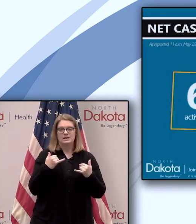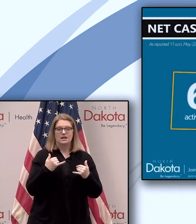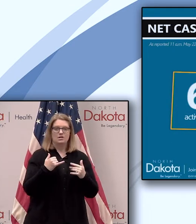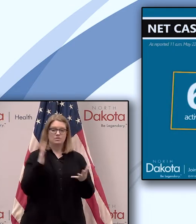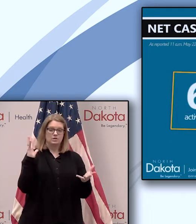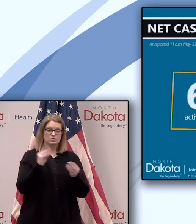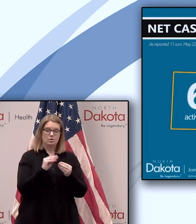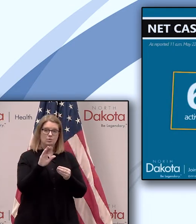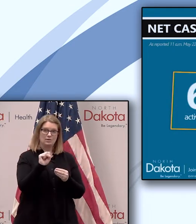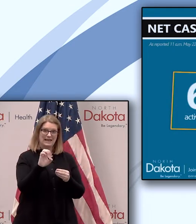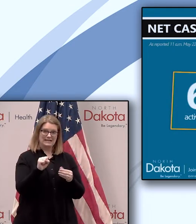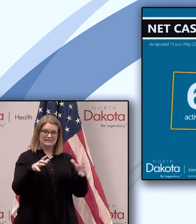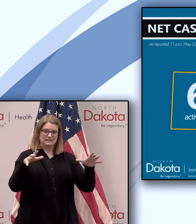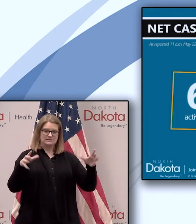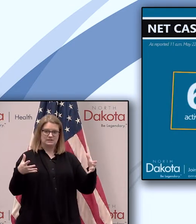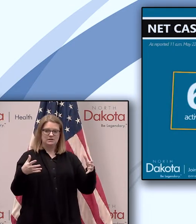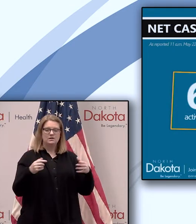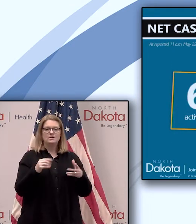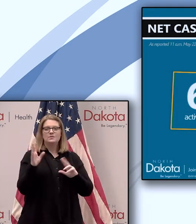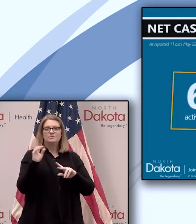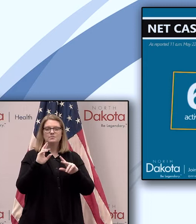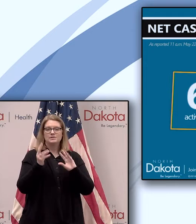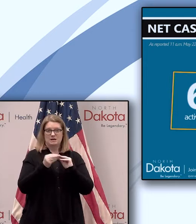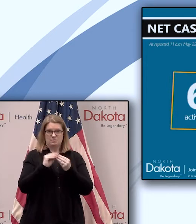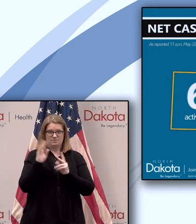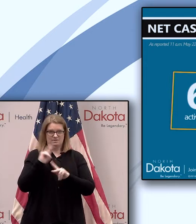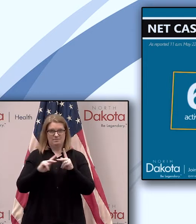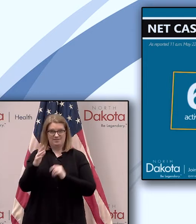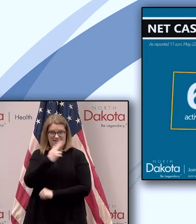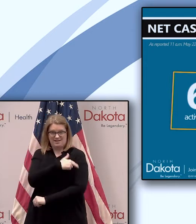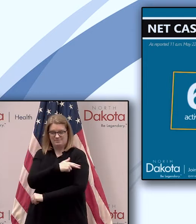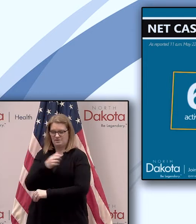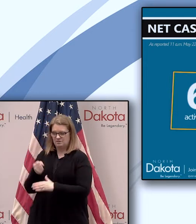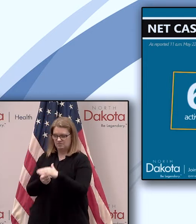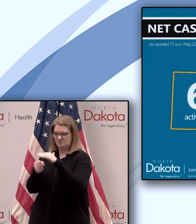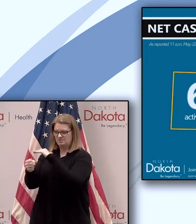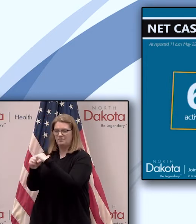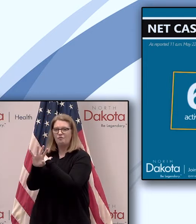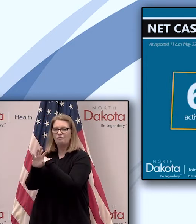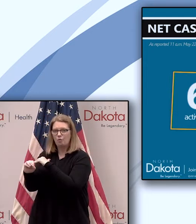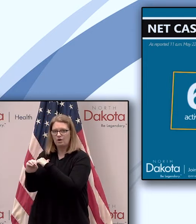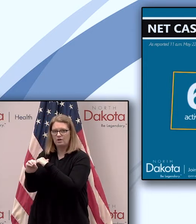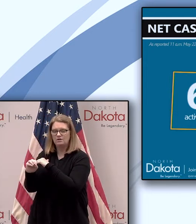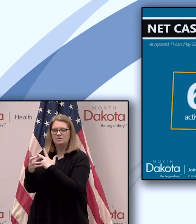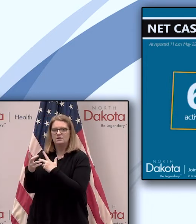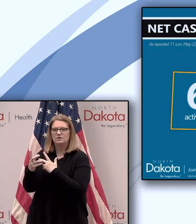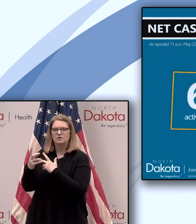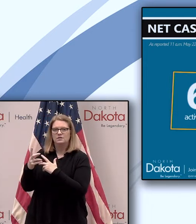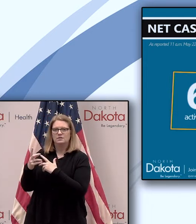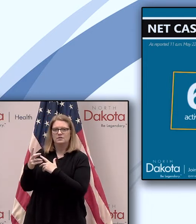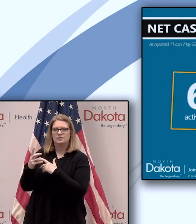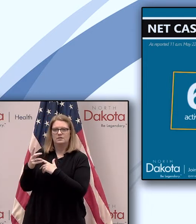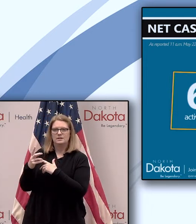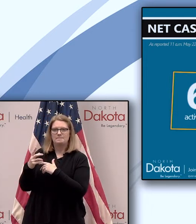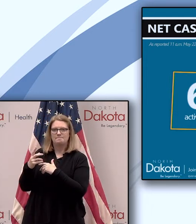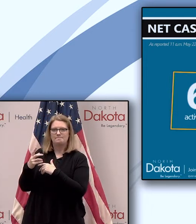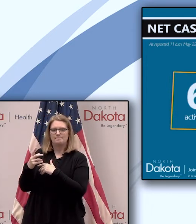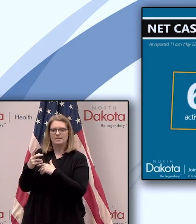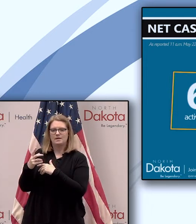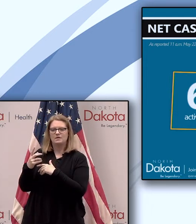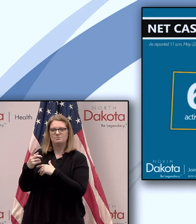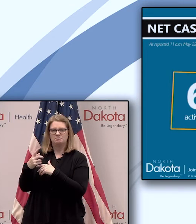breakdown, currently we've got 40 hospitalized. That's one less than we had the day